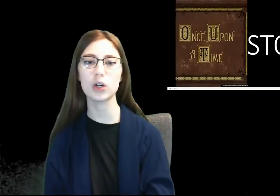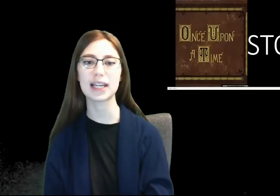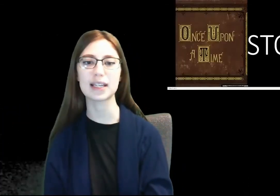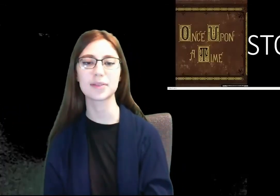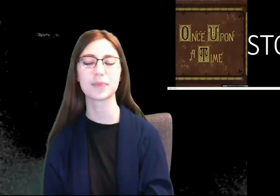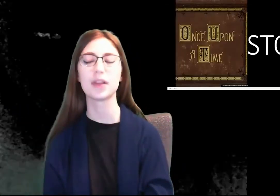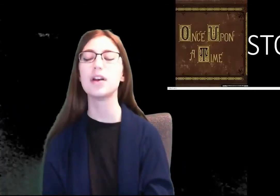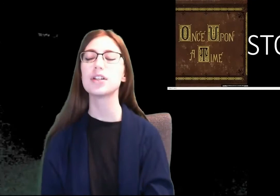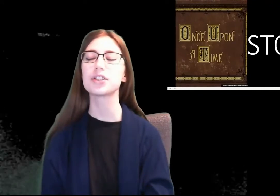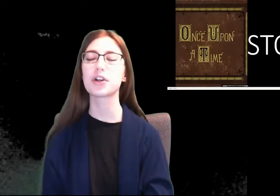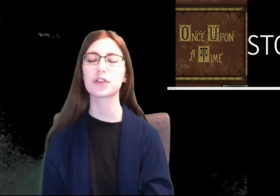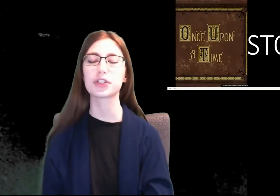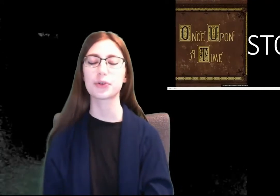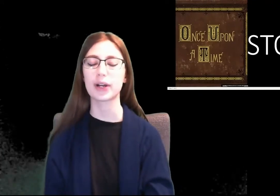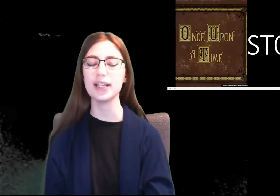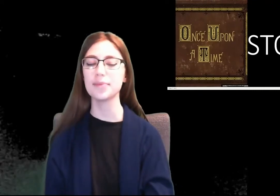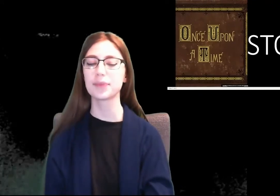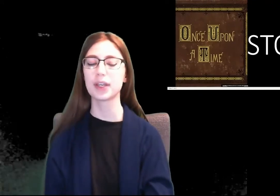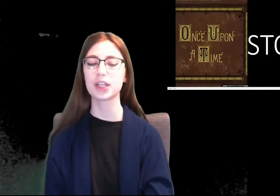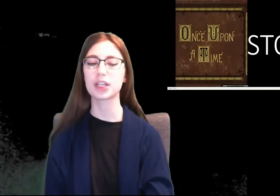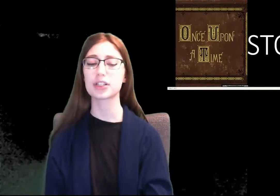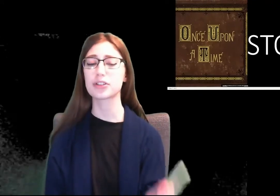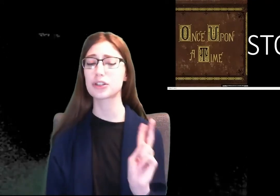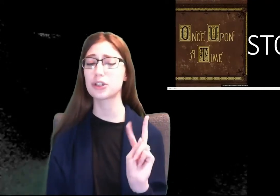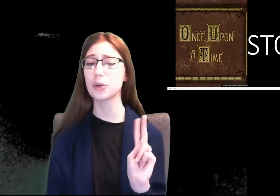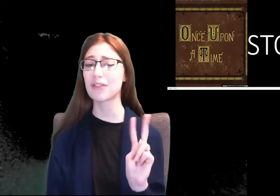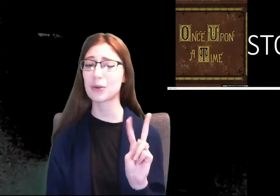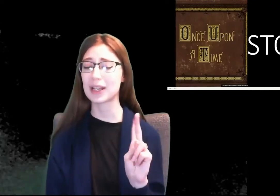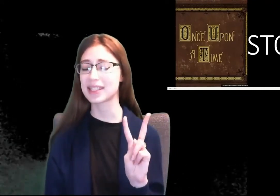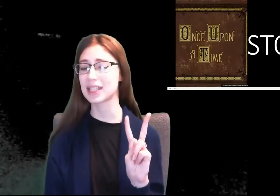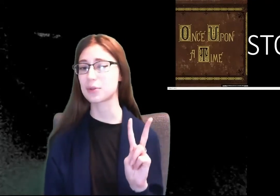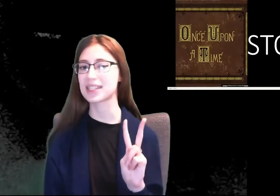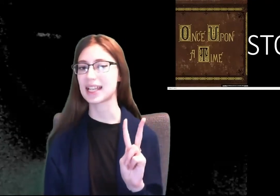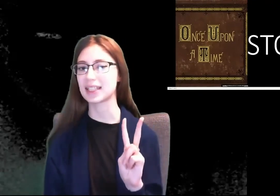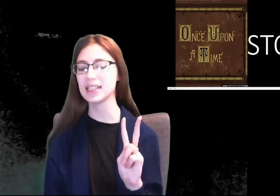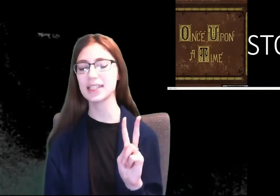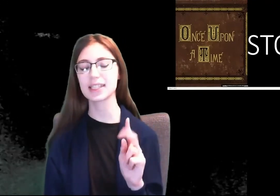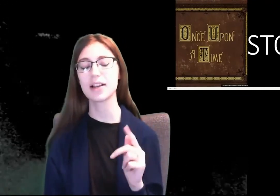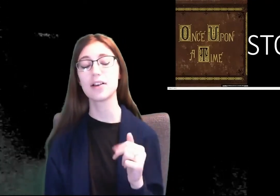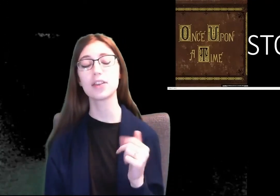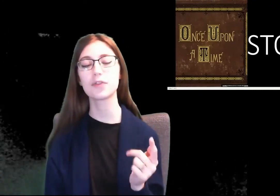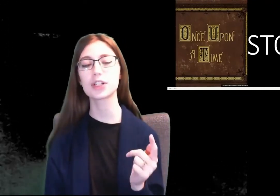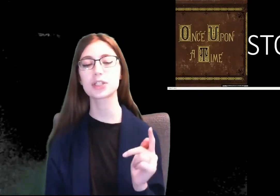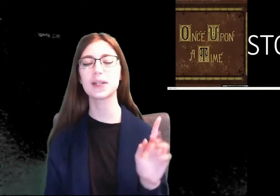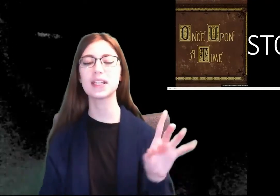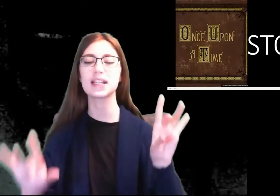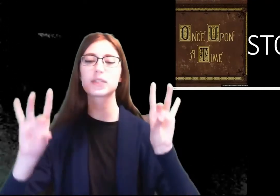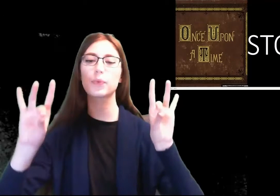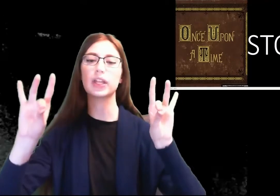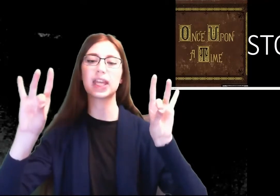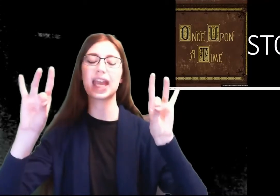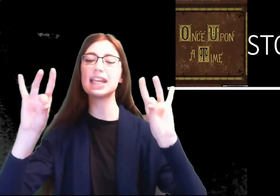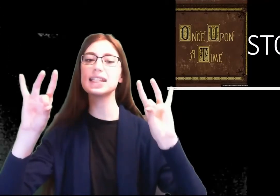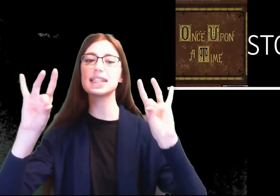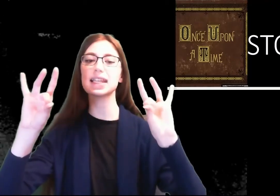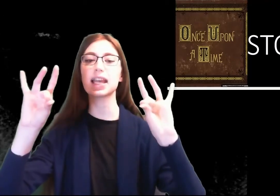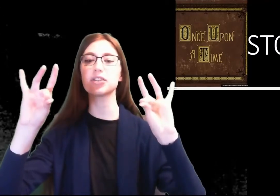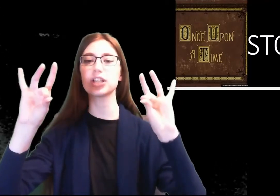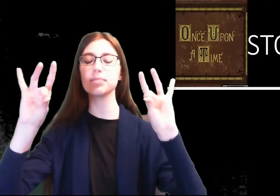Story. So for story, there's 2 different ways that you can sign this. The first one is with 8 hand shapes,